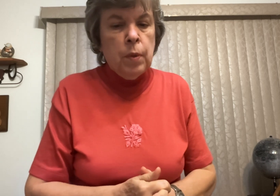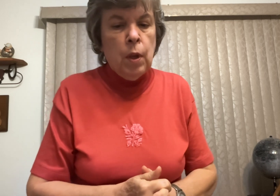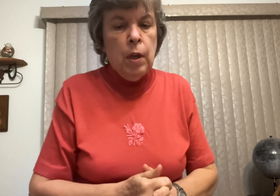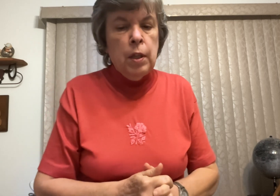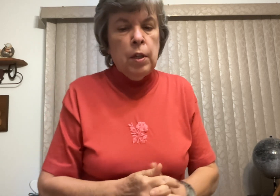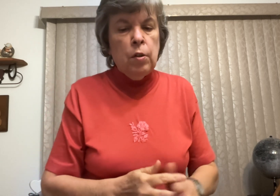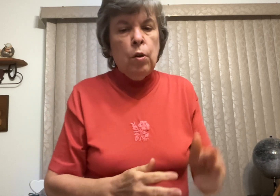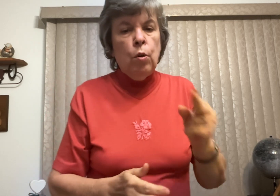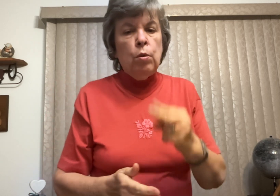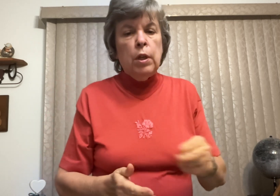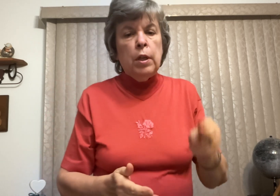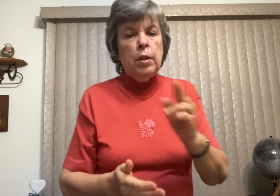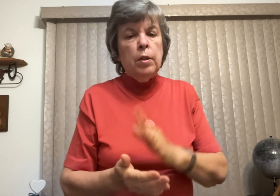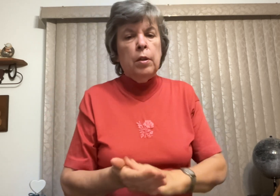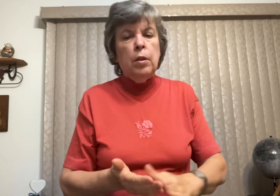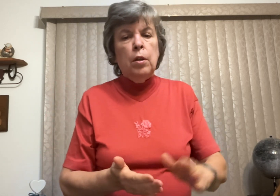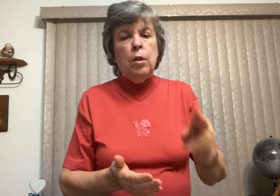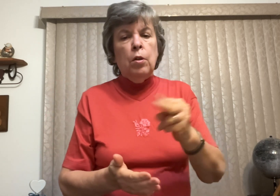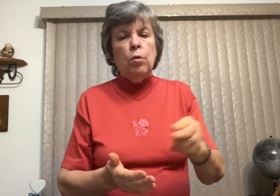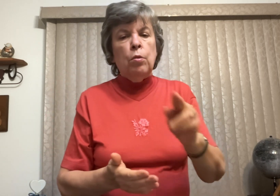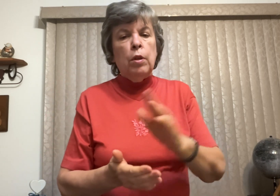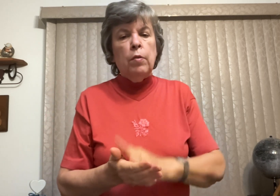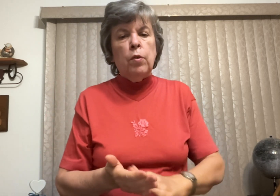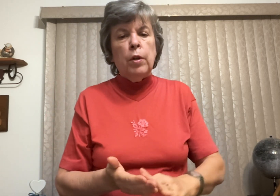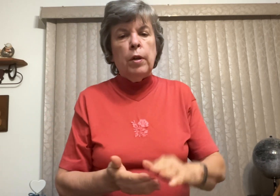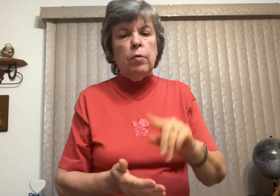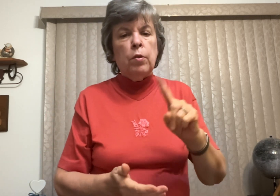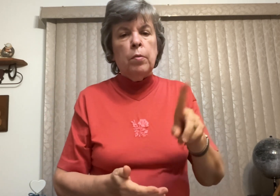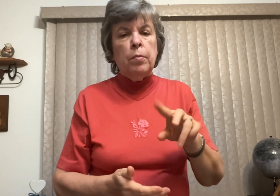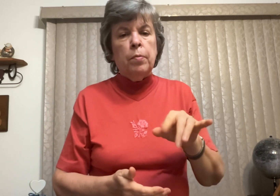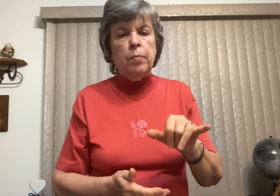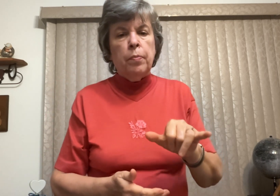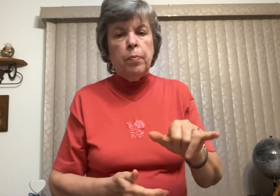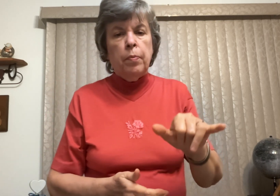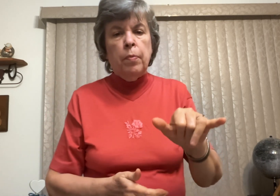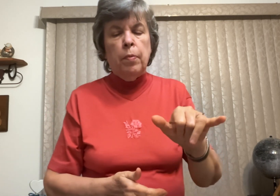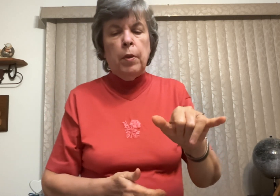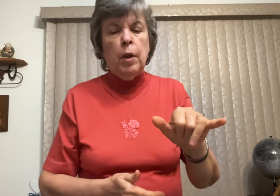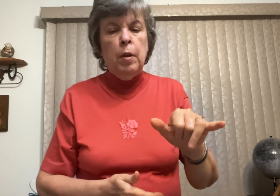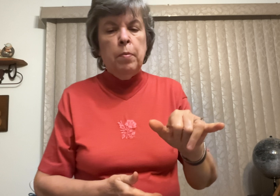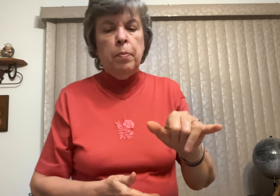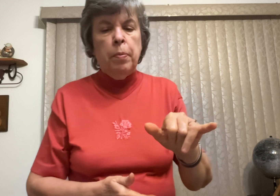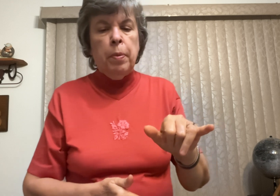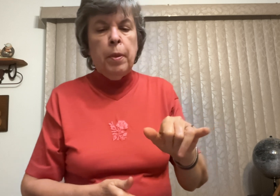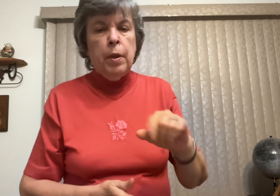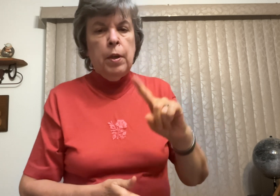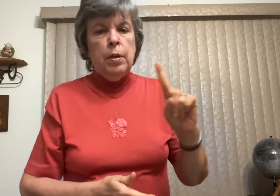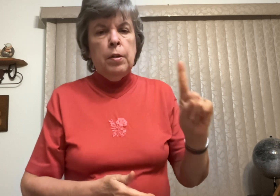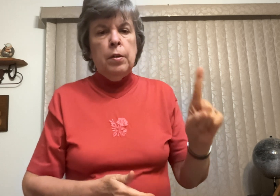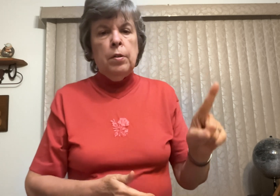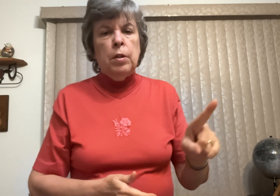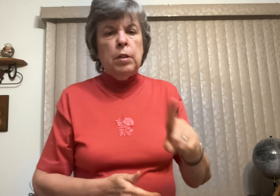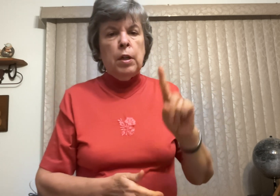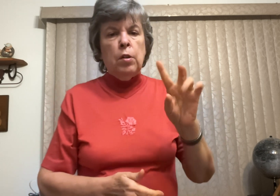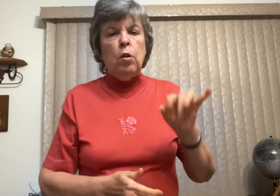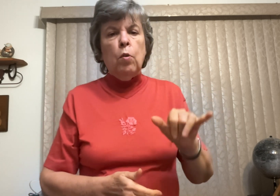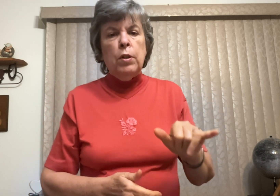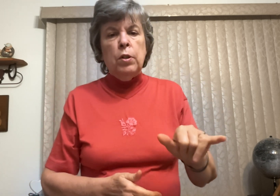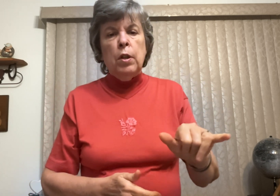and then holy, holy forever. Okay? So that's like an always and then a